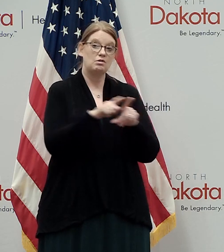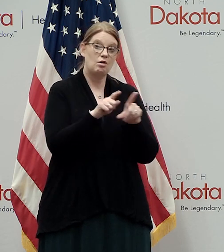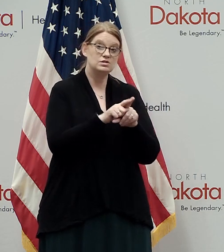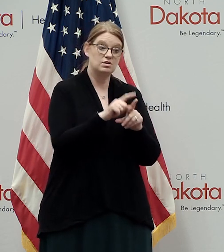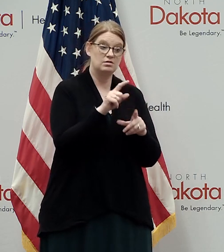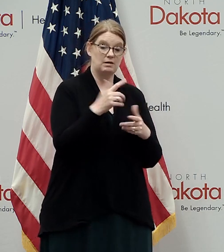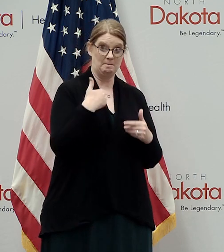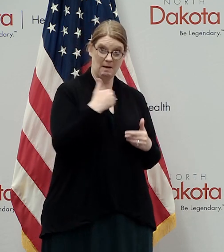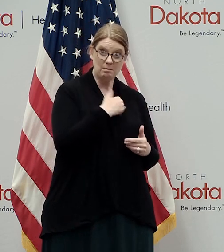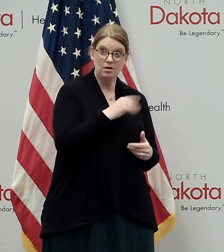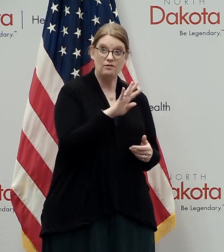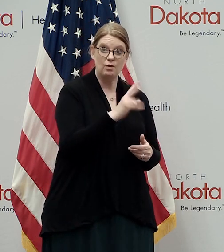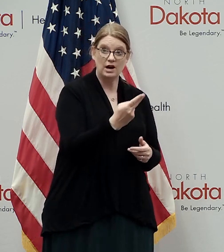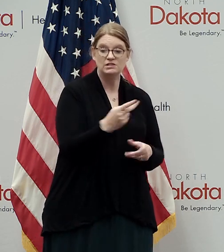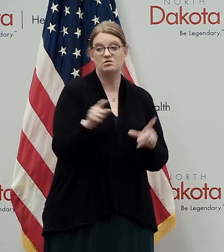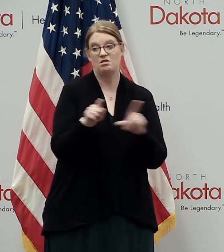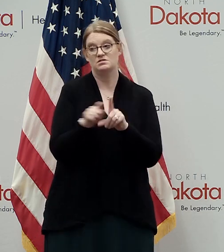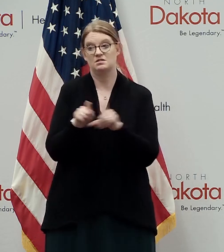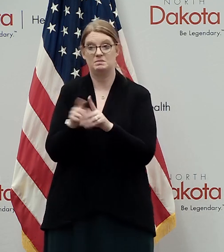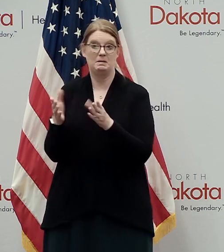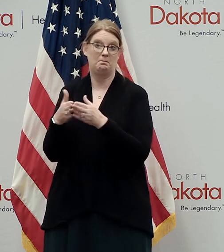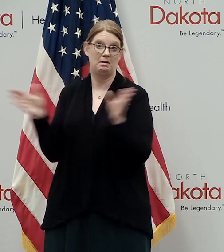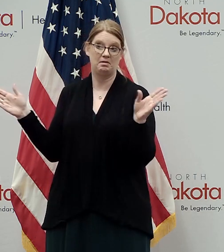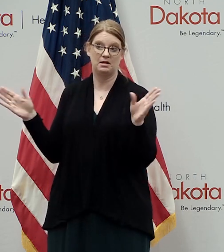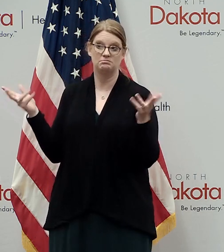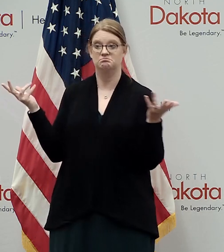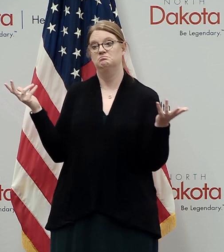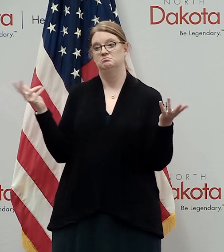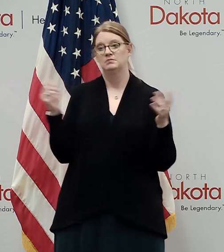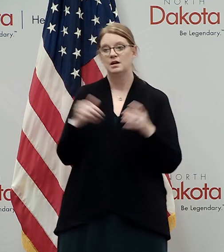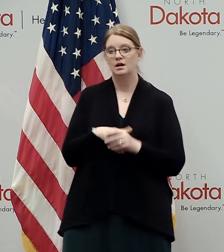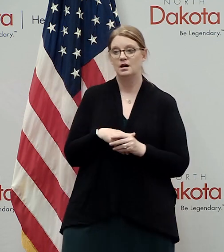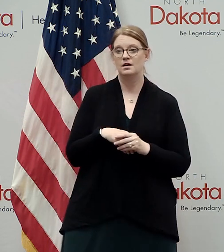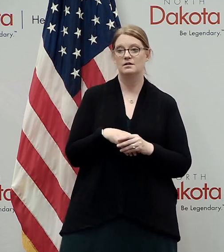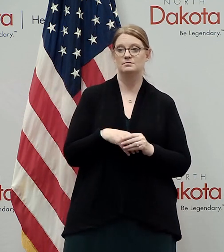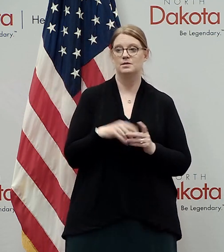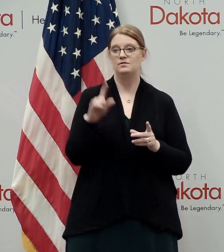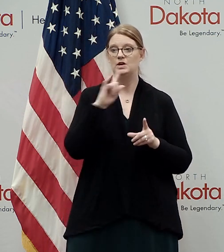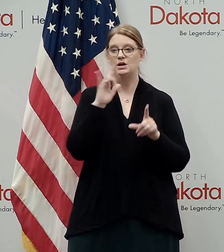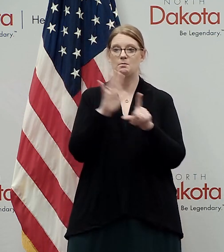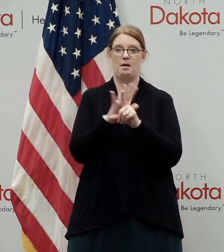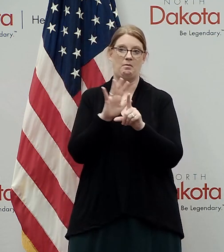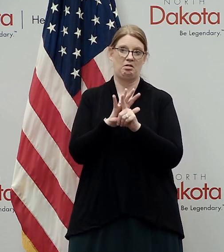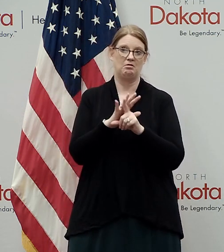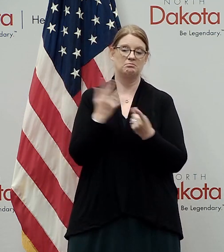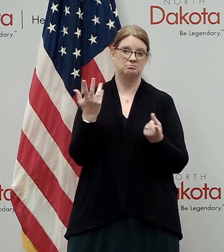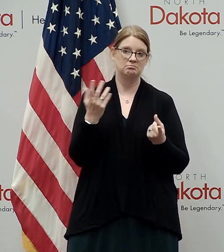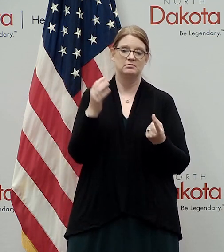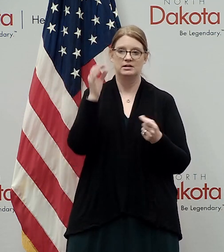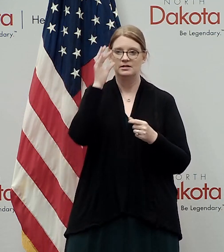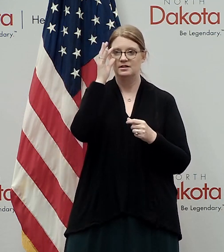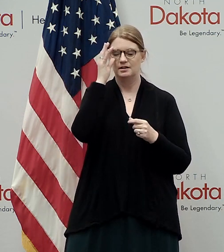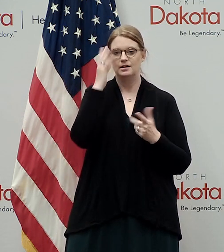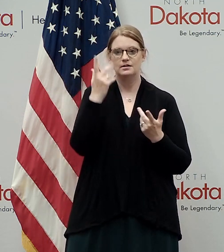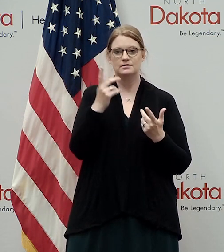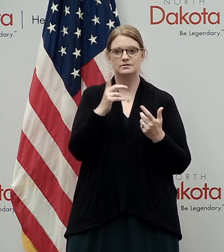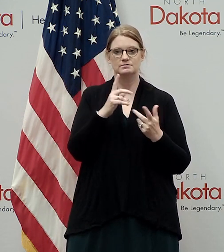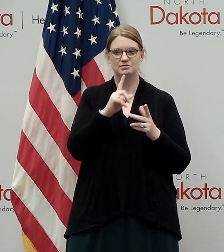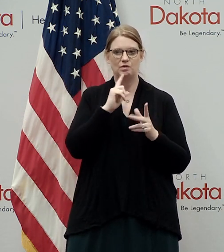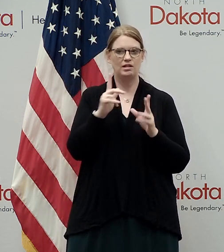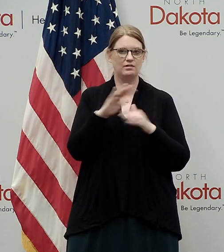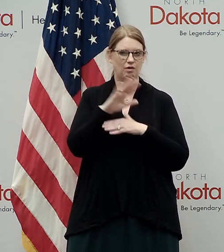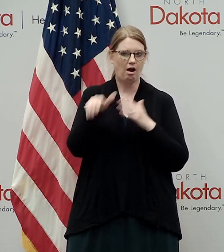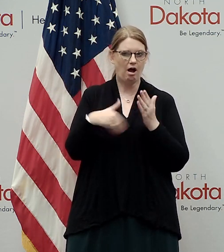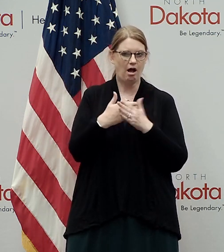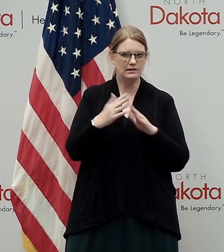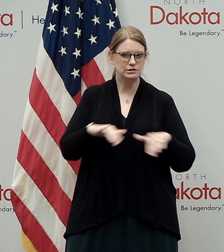and you can be just a member of the public. You don't have to be a 4-H member. They've been popular this year, and they'll reach children across the state